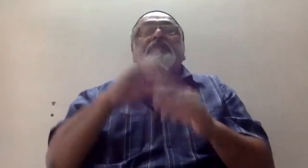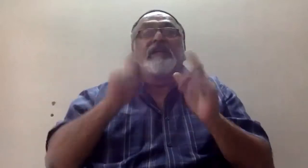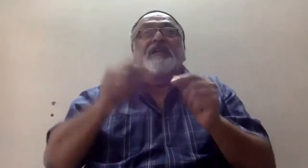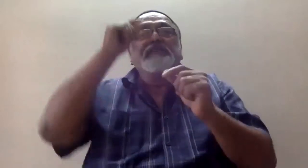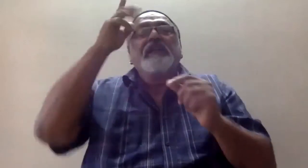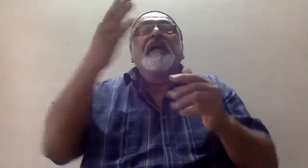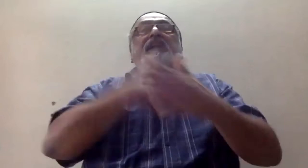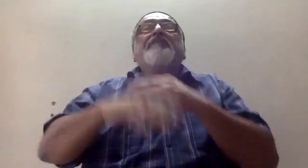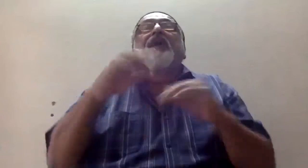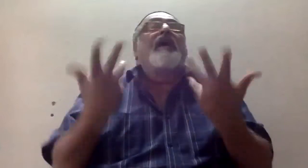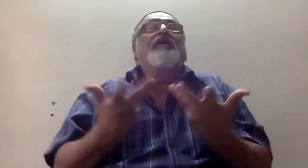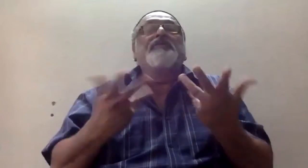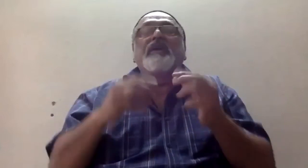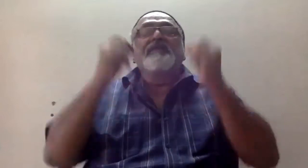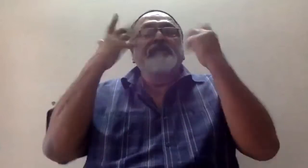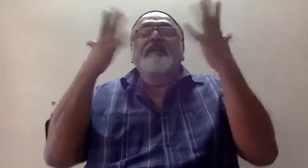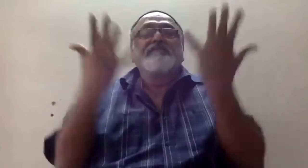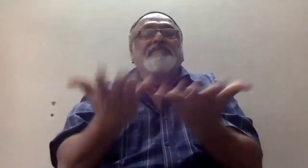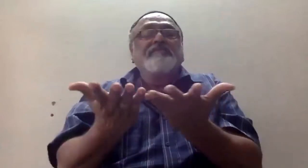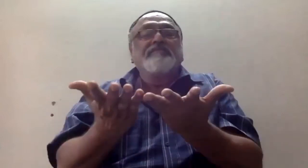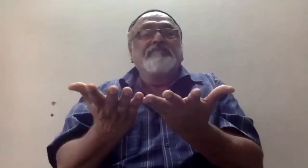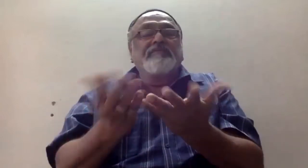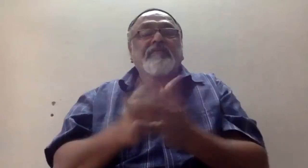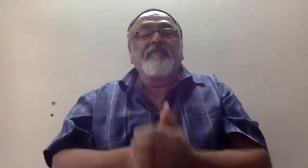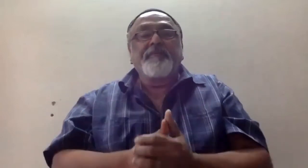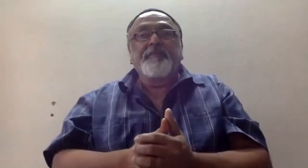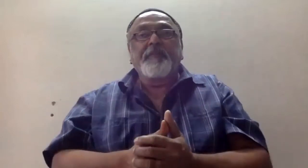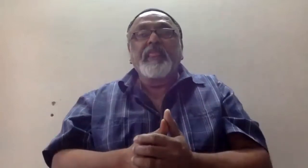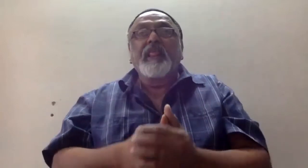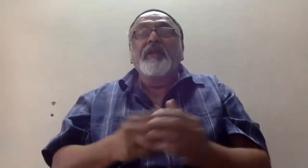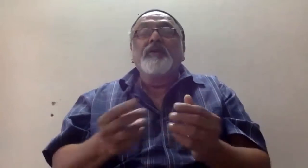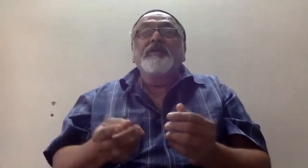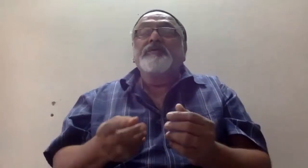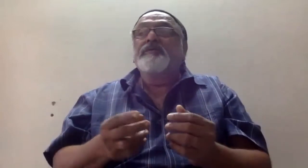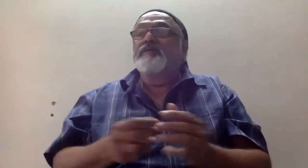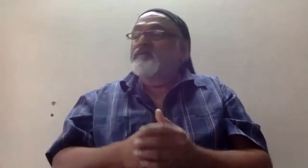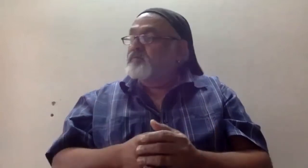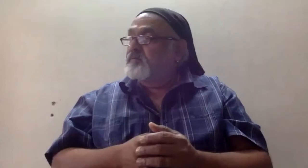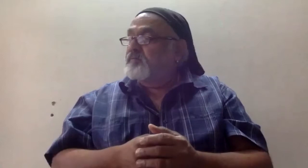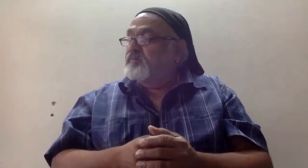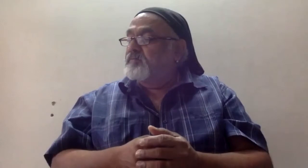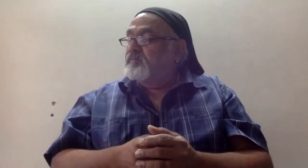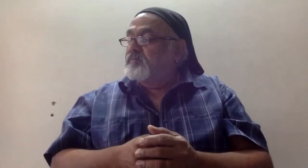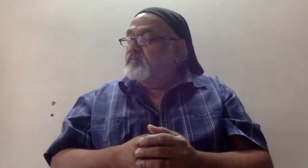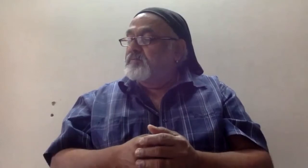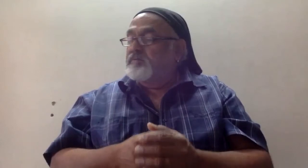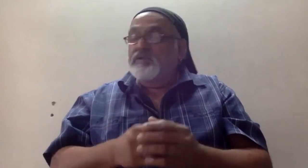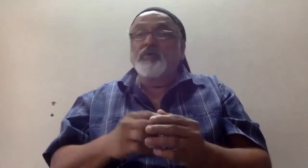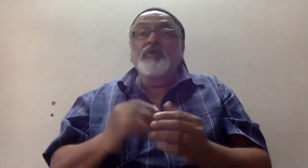One more issue which is coming forward is a lot of stress is being given by Supreme Court is live streaming of